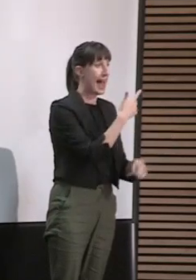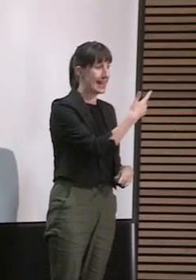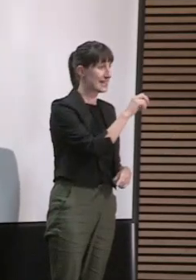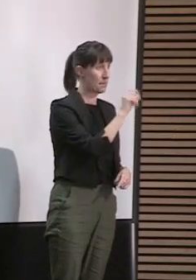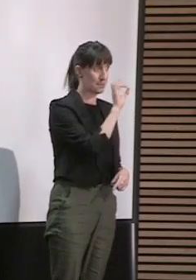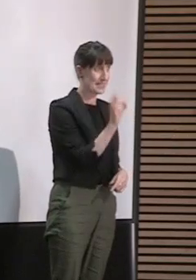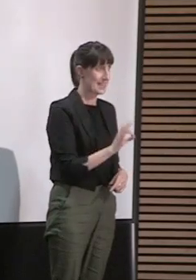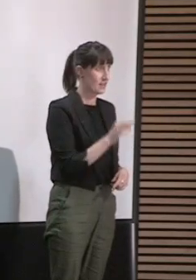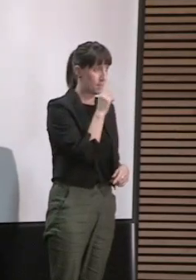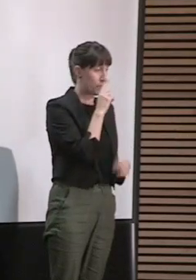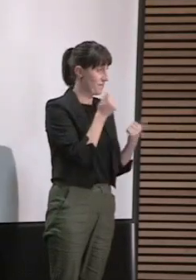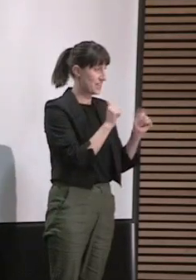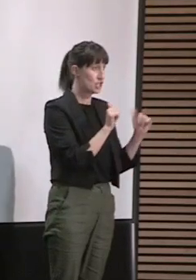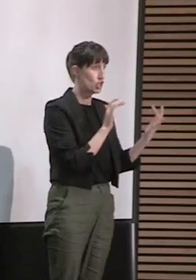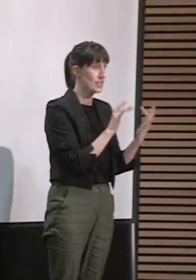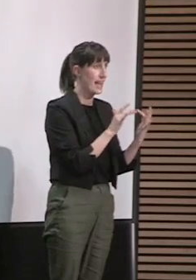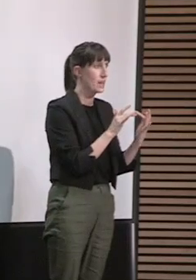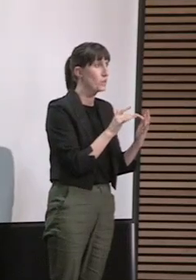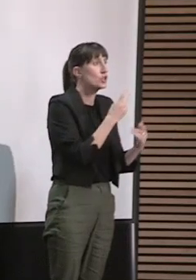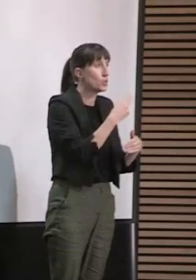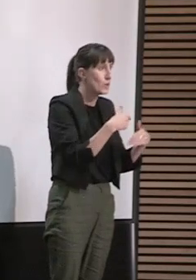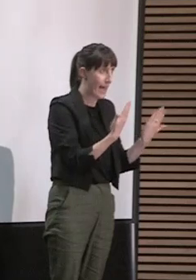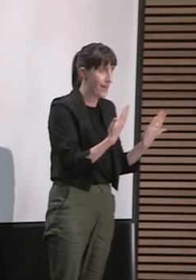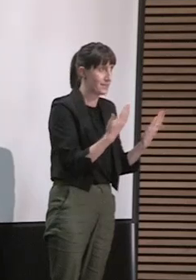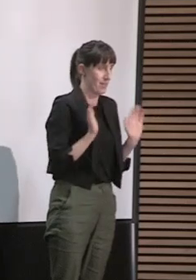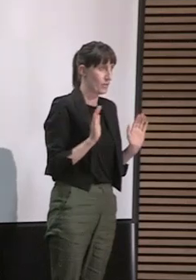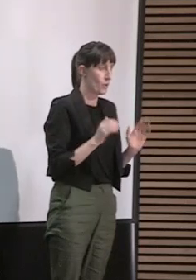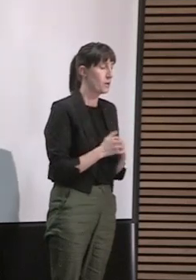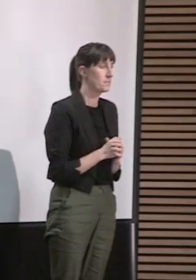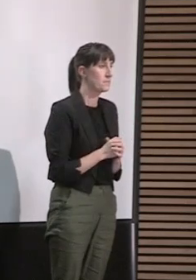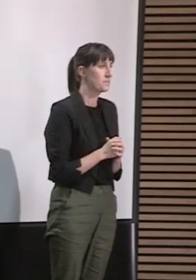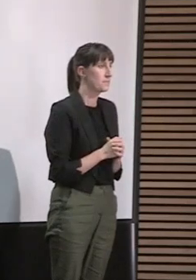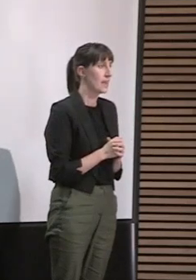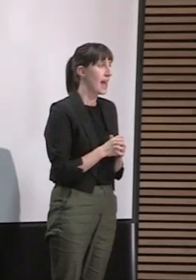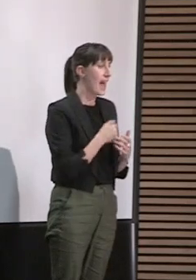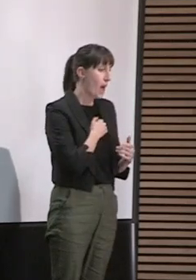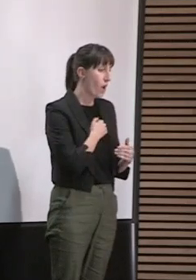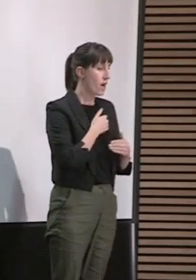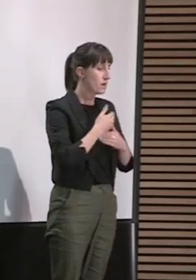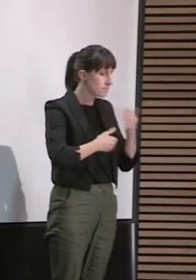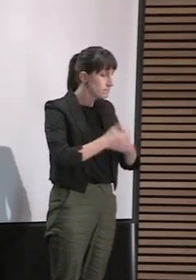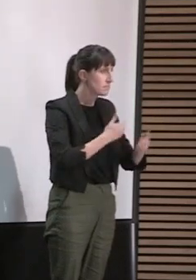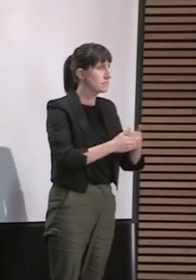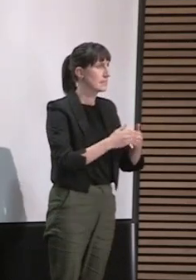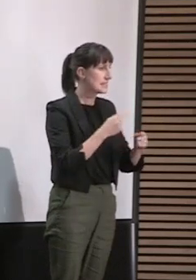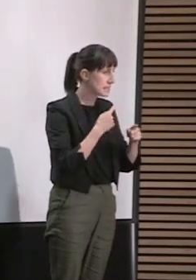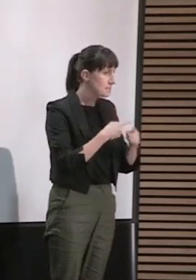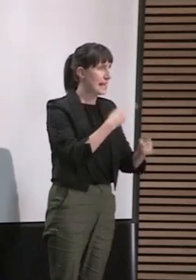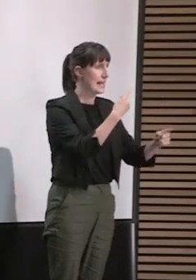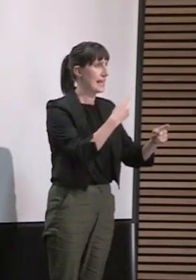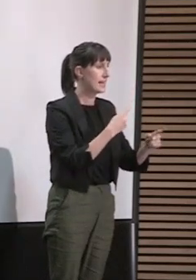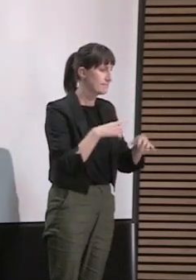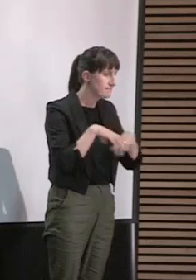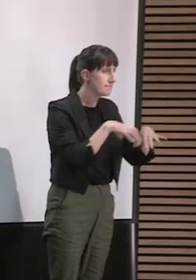of people being contacted within 48 hours. The scale and speed of this response should give New Zealanders a real sense of